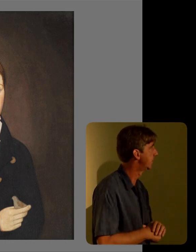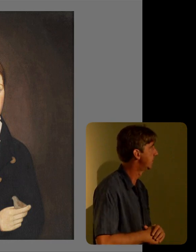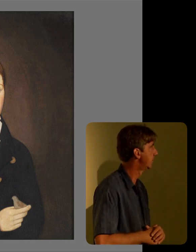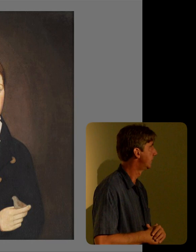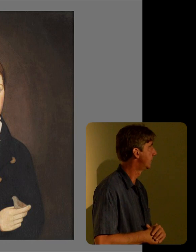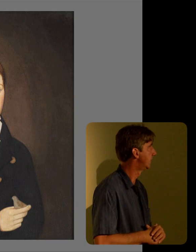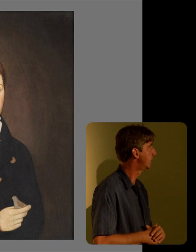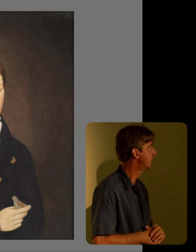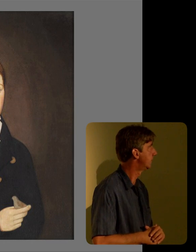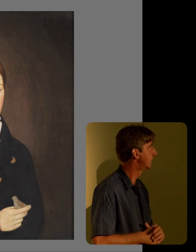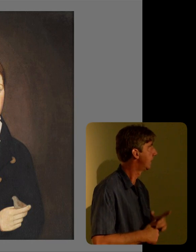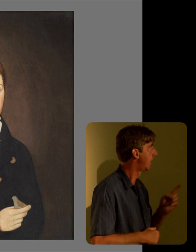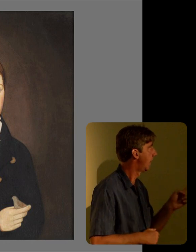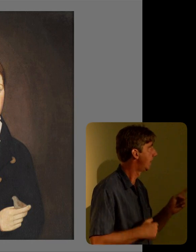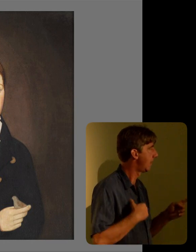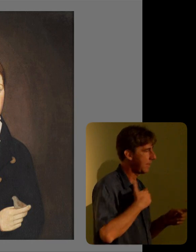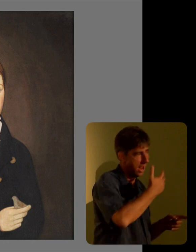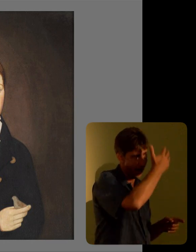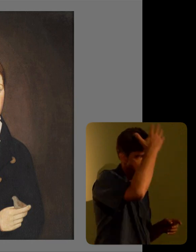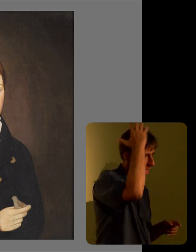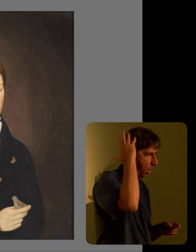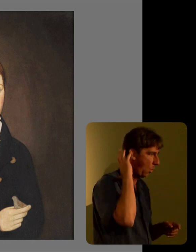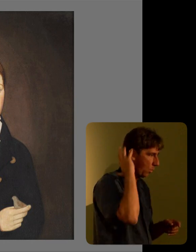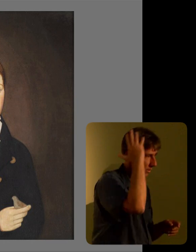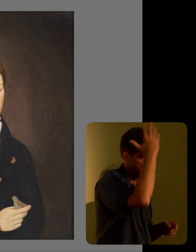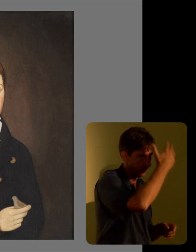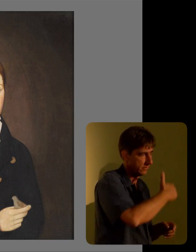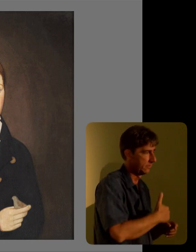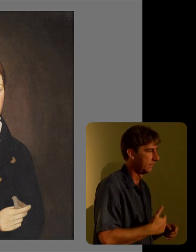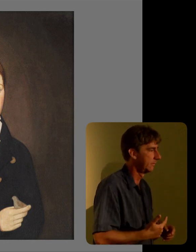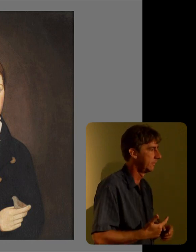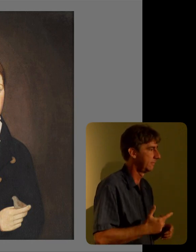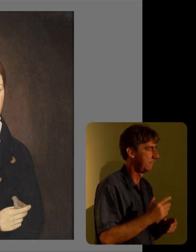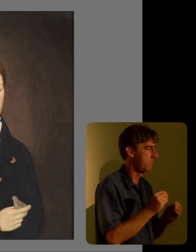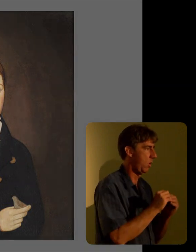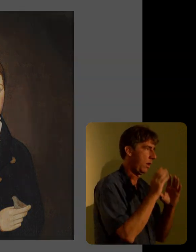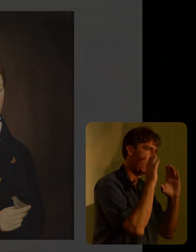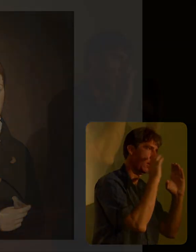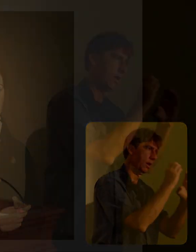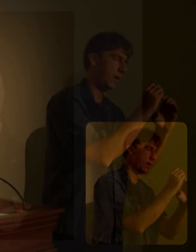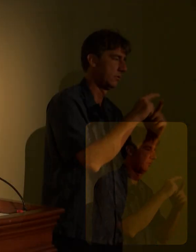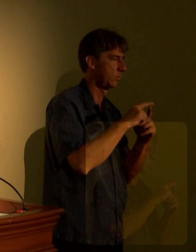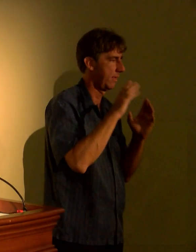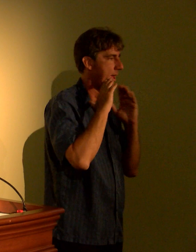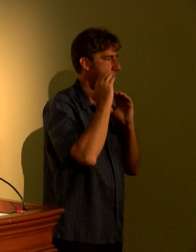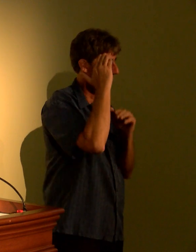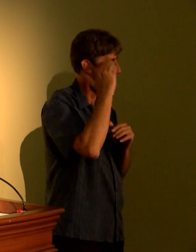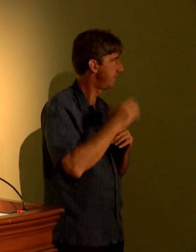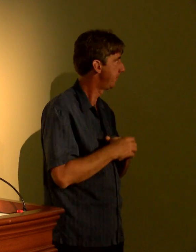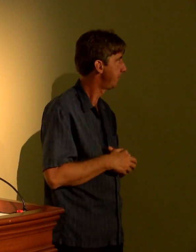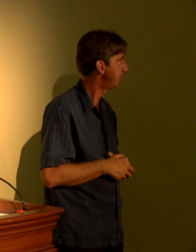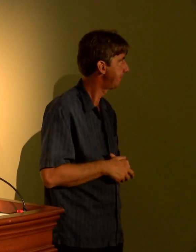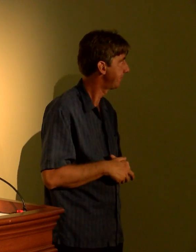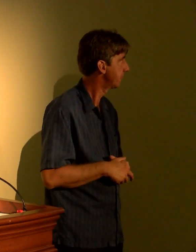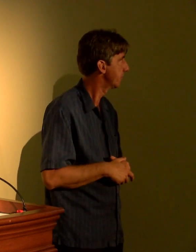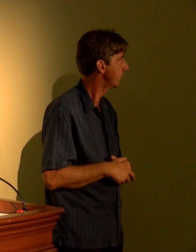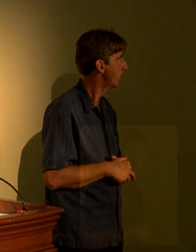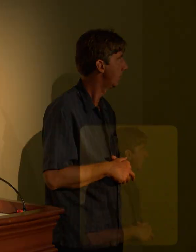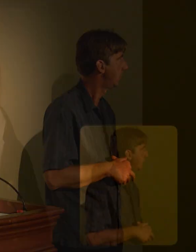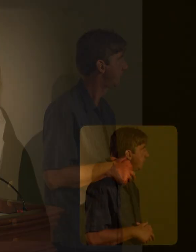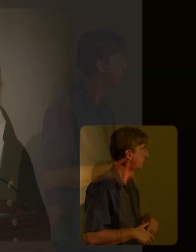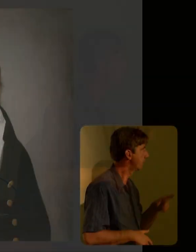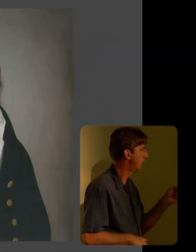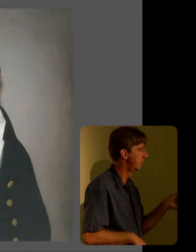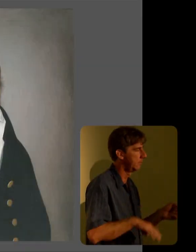having a halo around the boy's head to draw your attention to him even further. And then